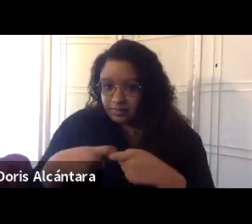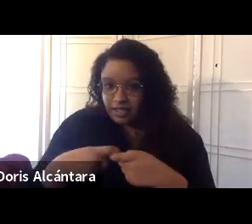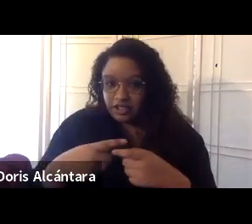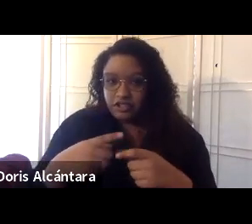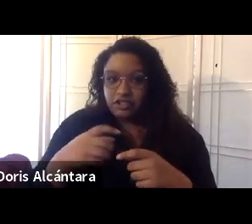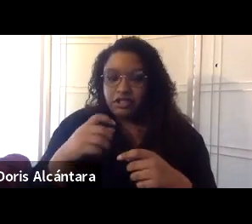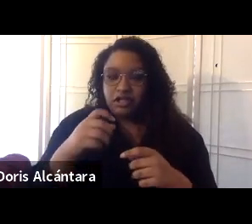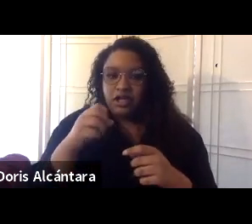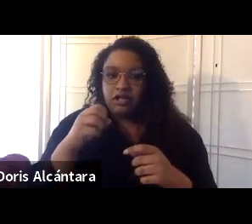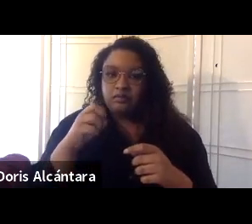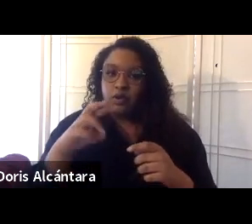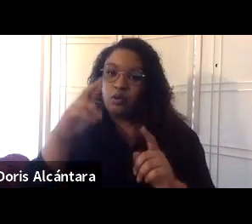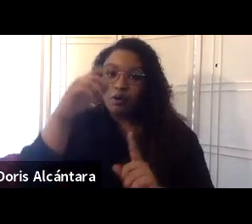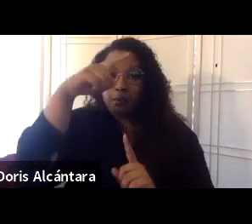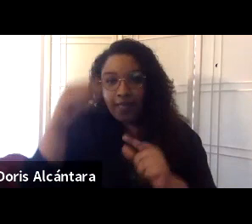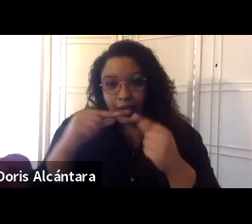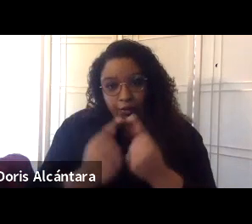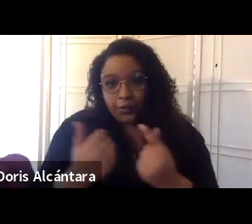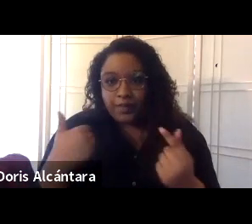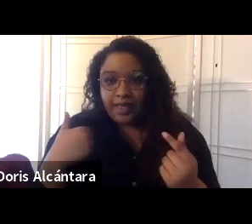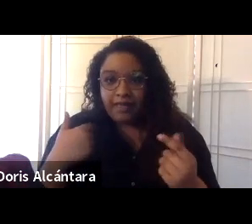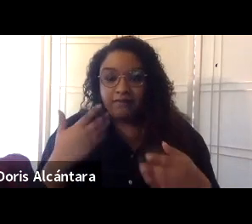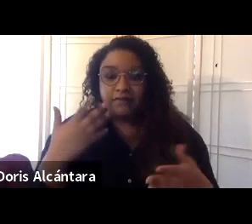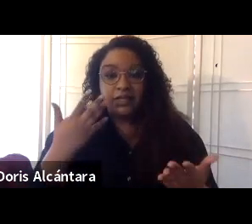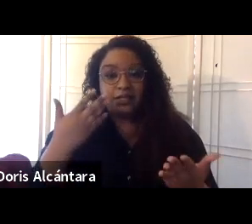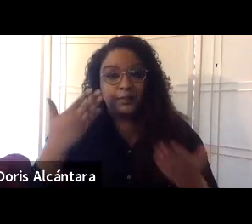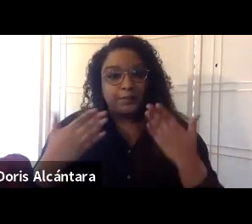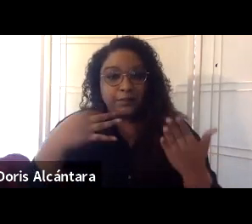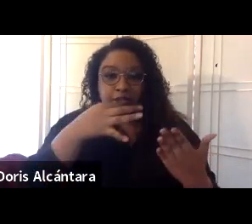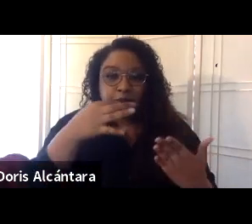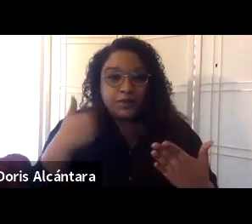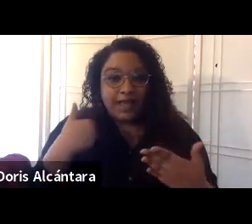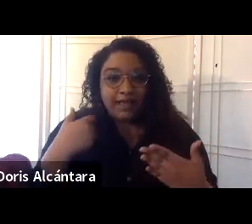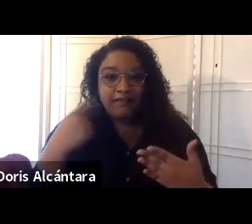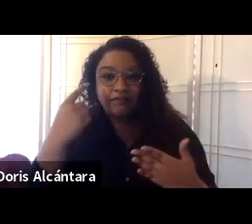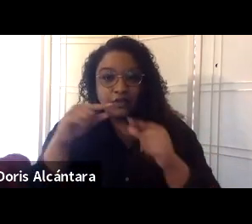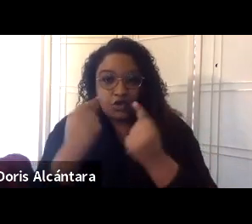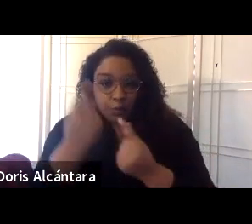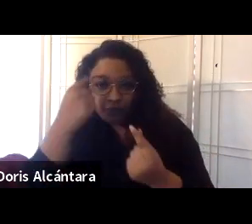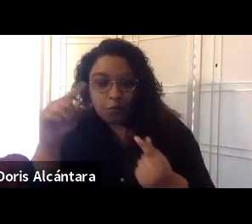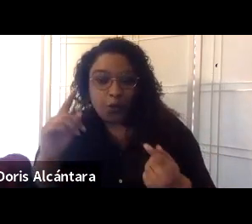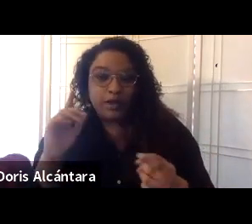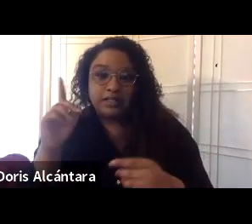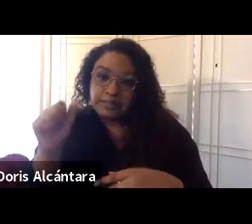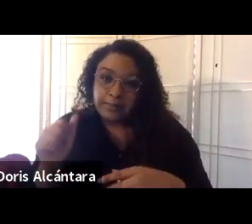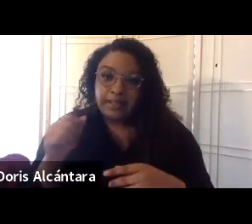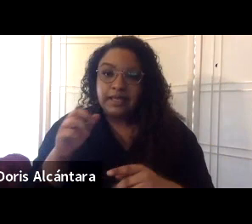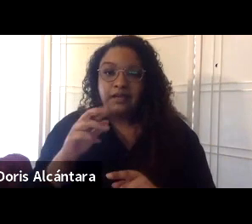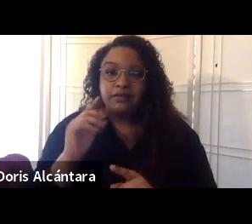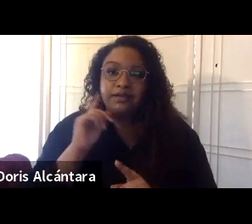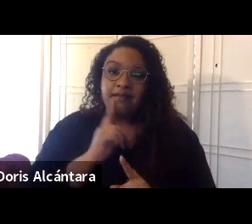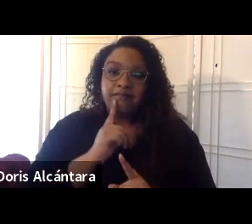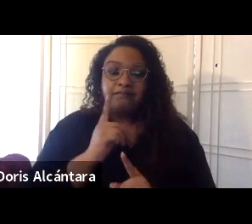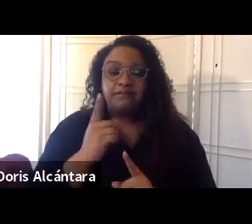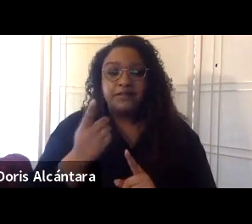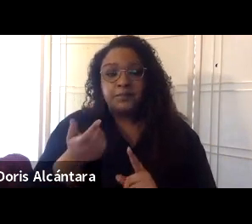you did. So, I can identify those who went to Latin America, who speak and are interested in the Spanish language